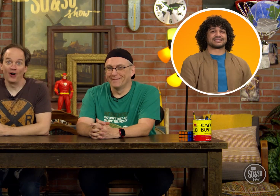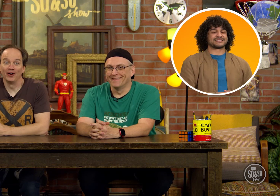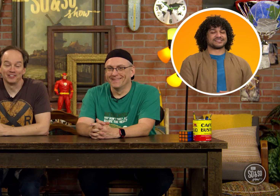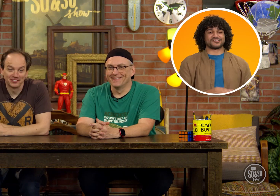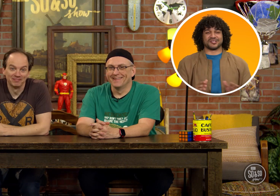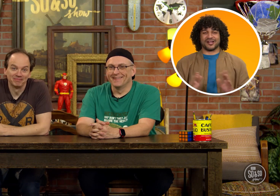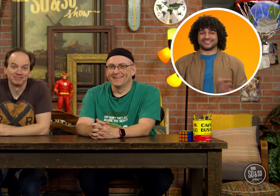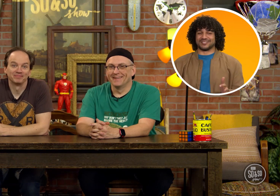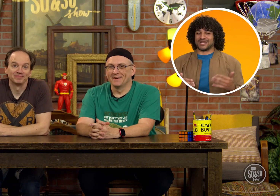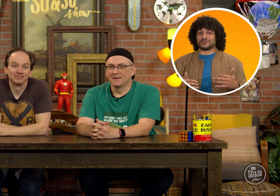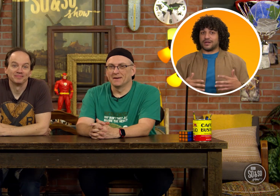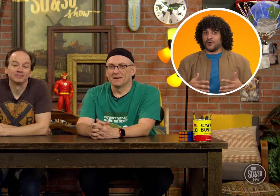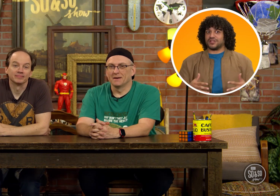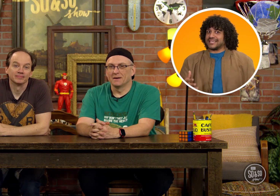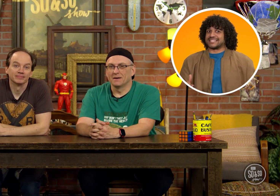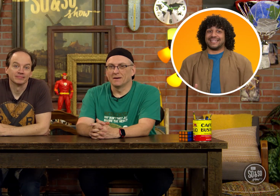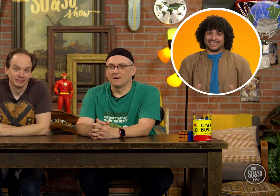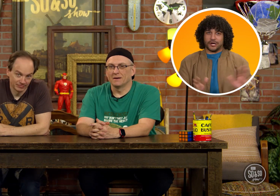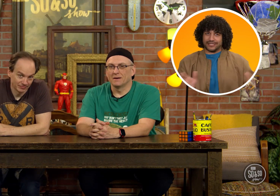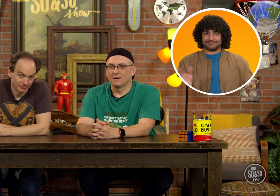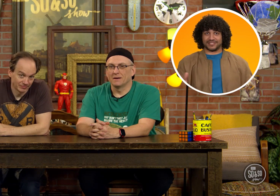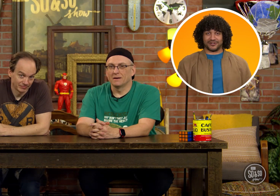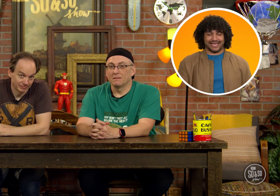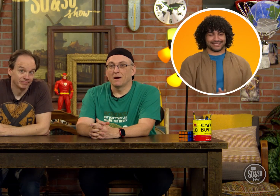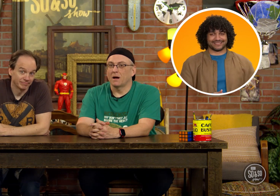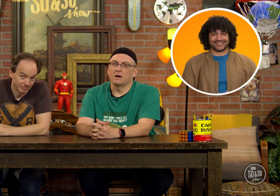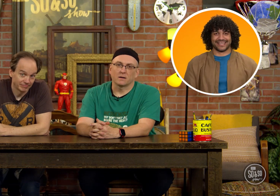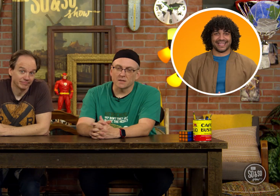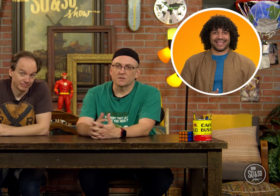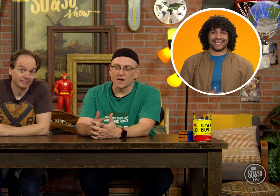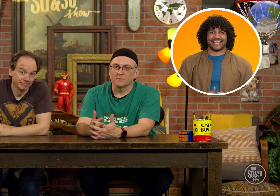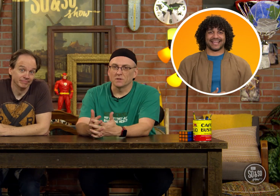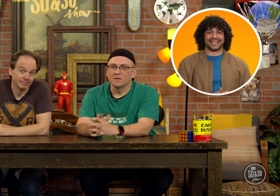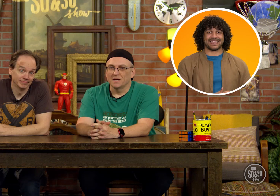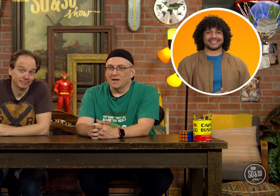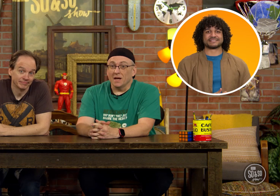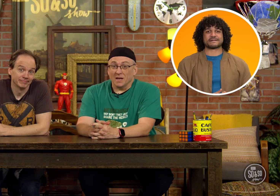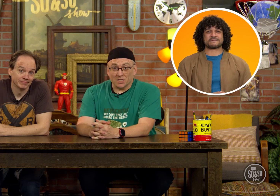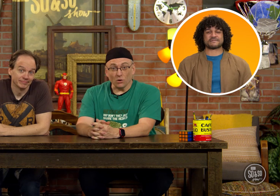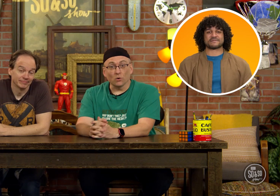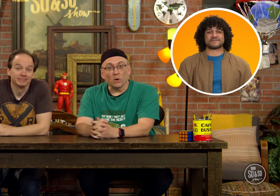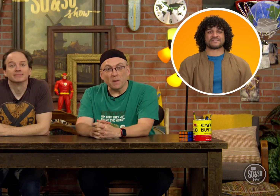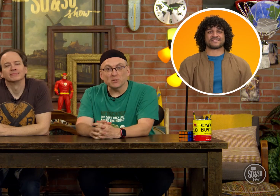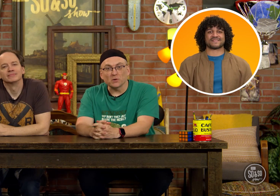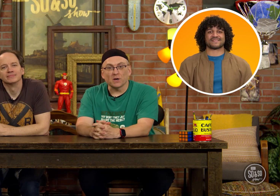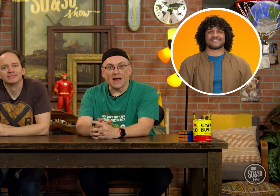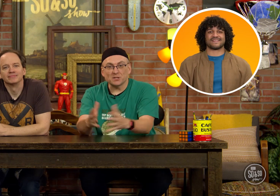always sorry sometimes when I'm overly excited I talk in different accents oh that's understandable so what Bible story has you